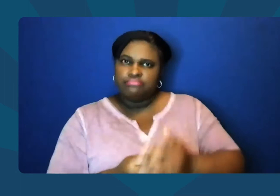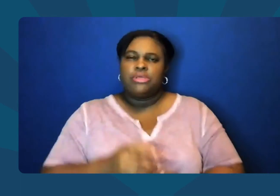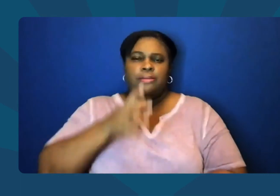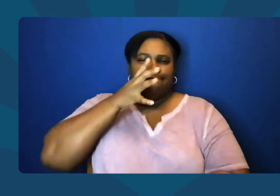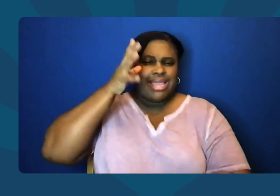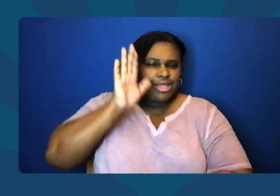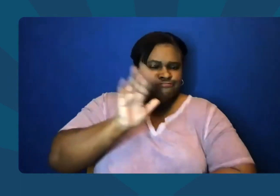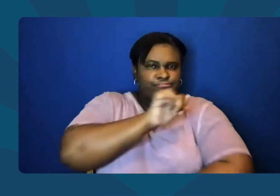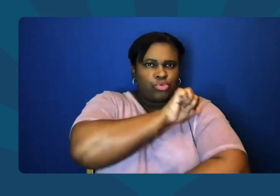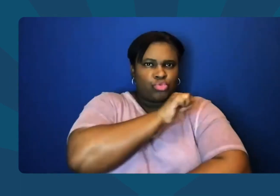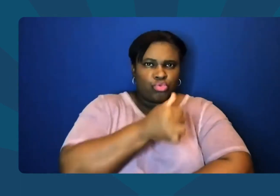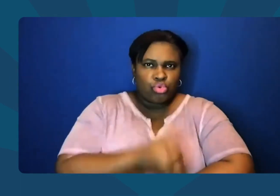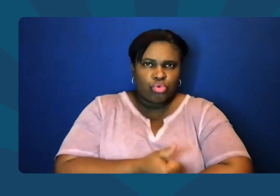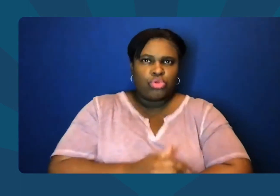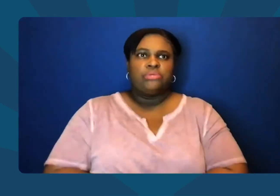parental authority,